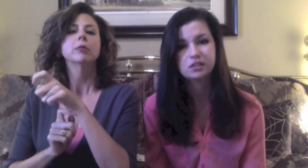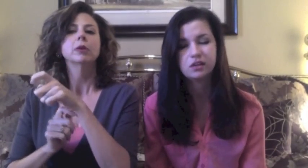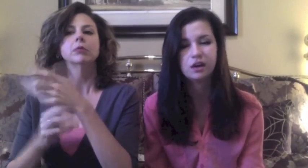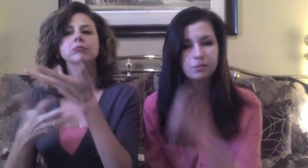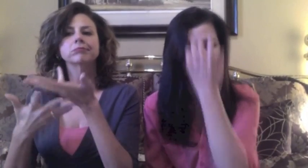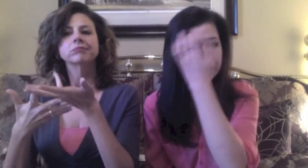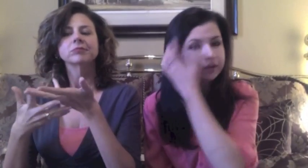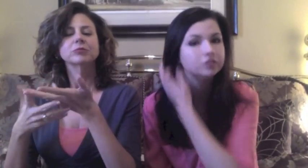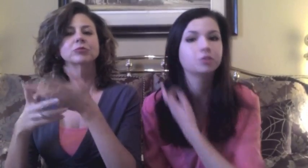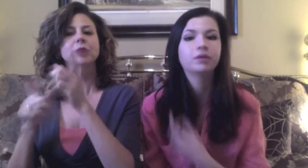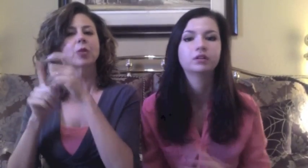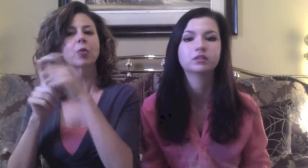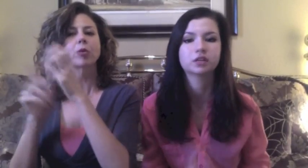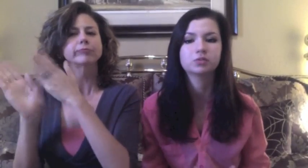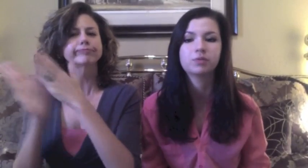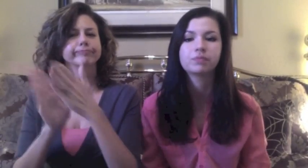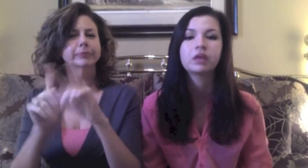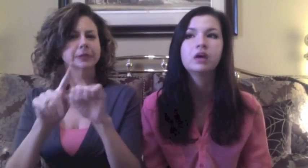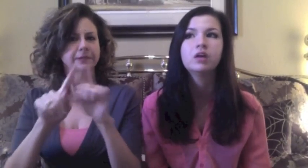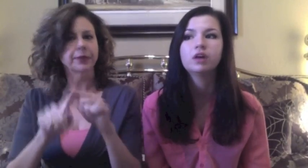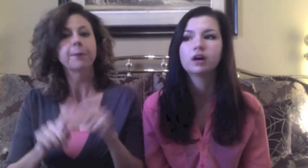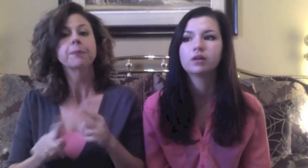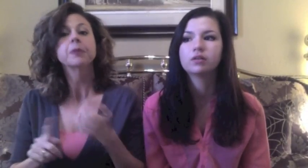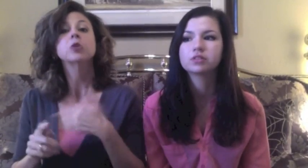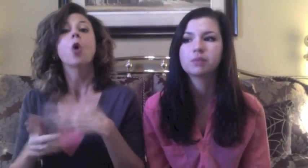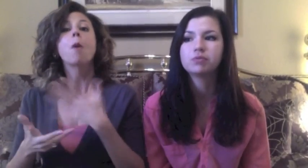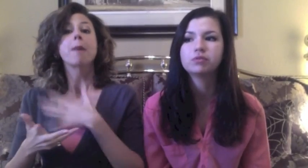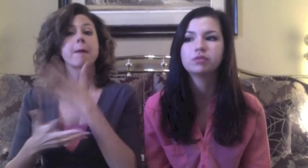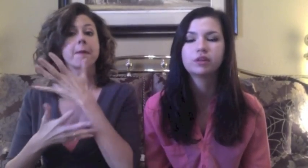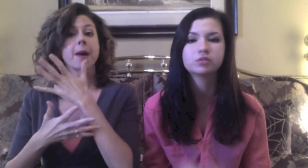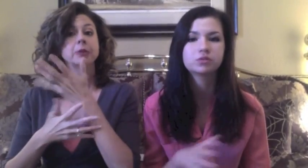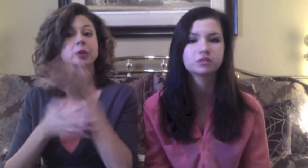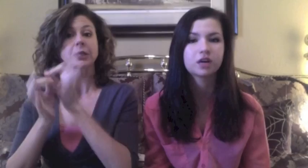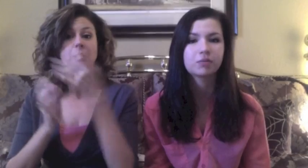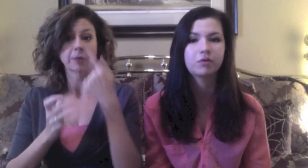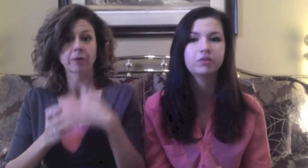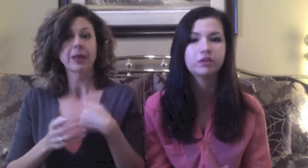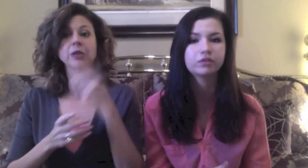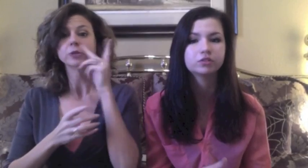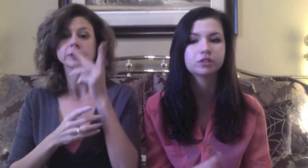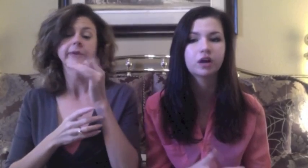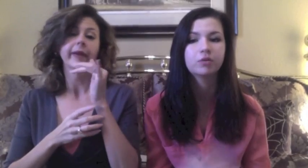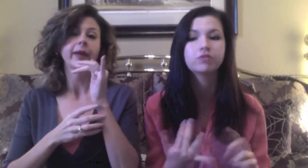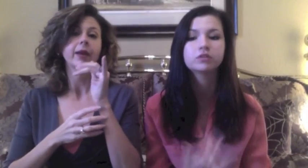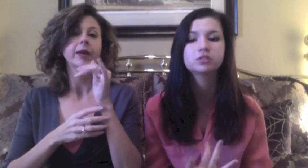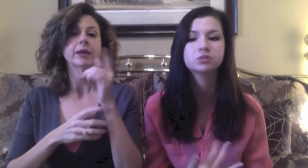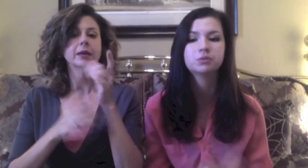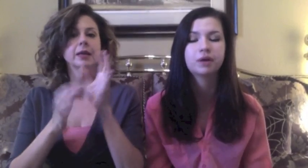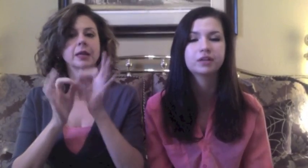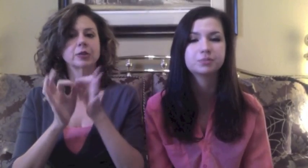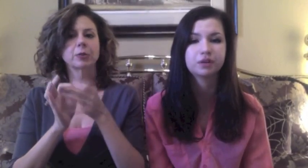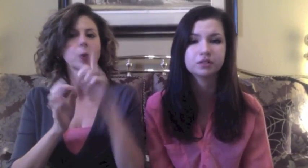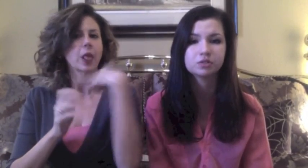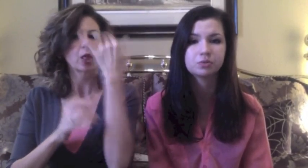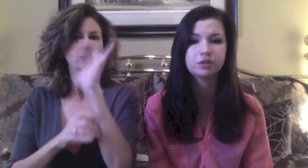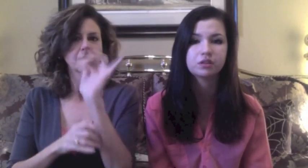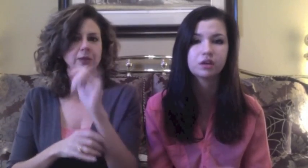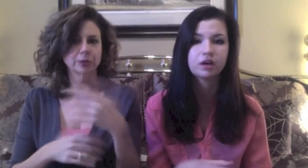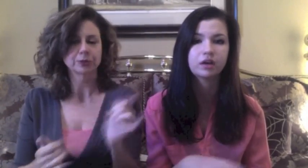a chance to see what interpreting looks like as well. There's a couple things we're going to talk about with deaf culture. Well, first is just going to be my experience